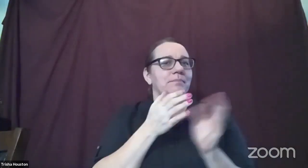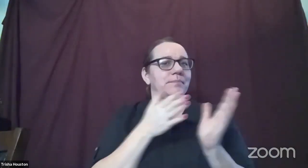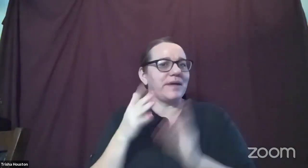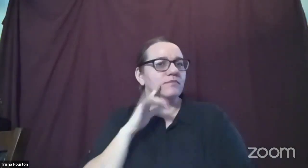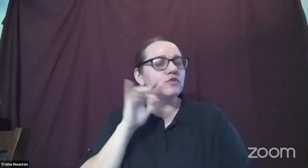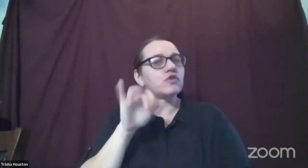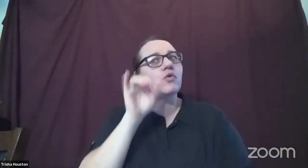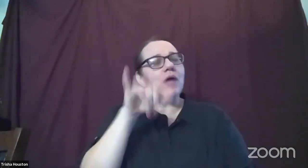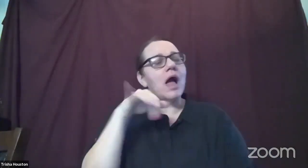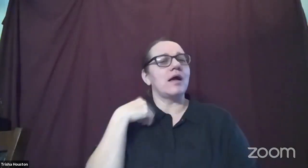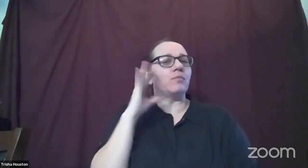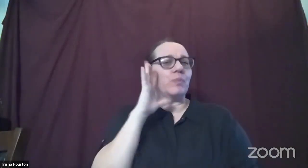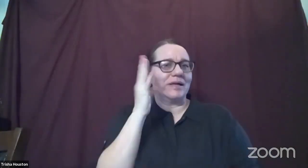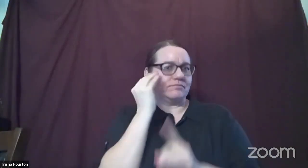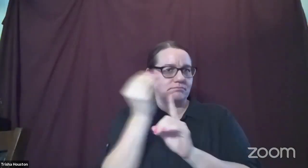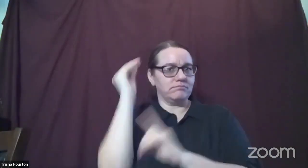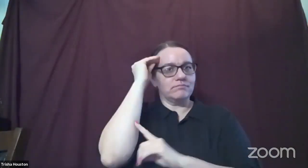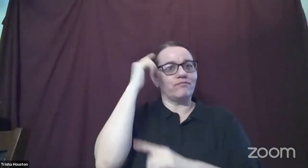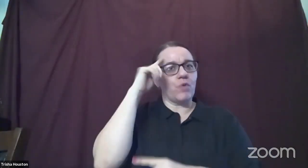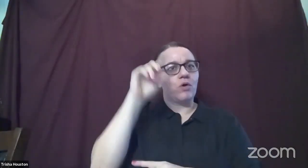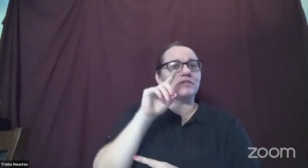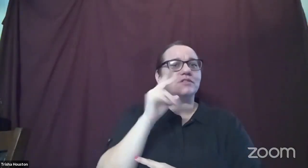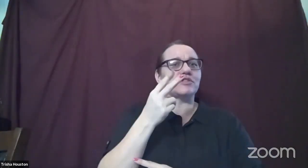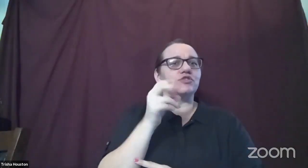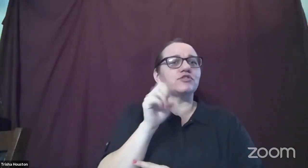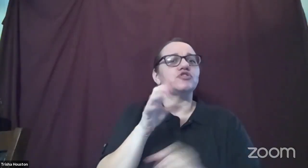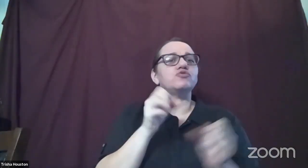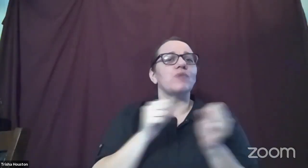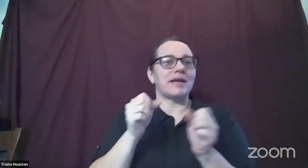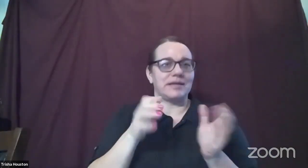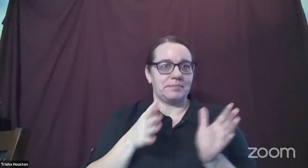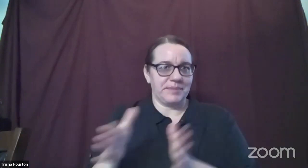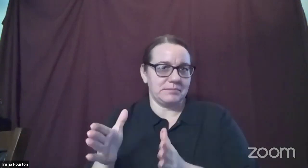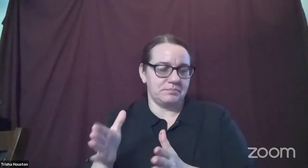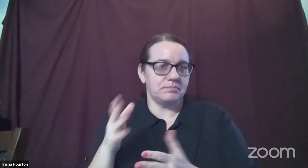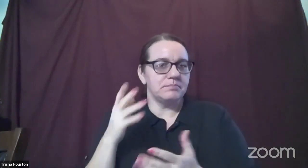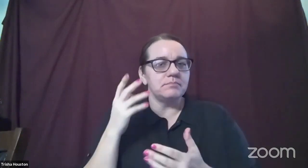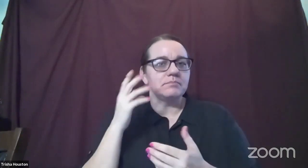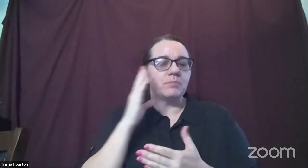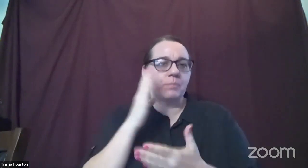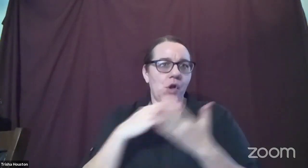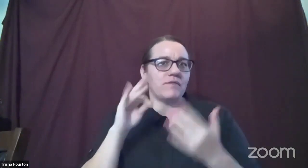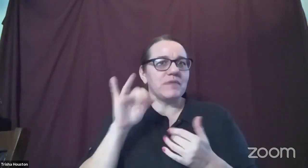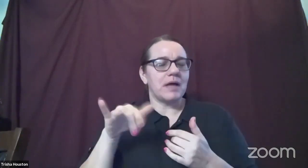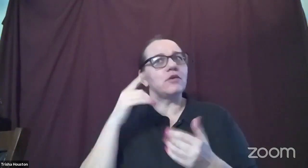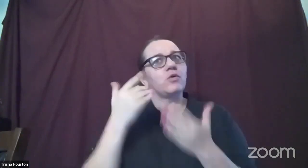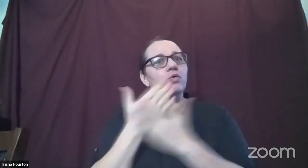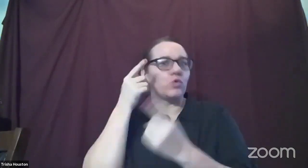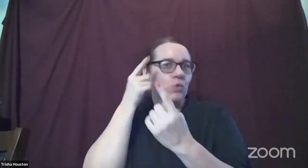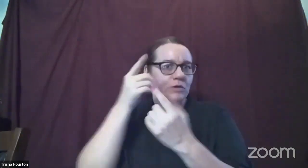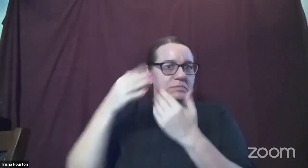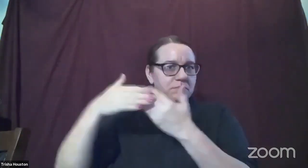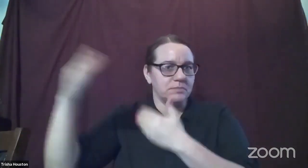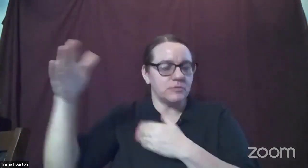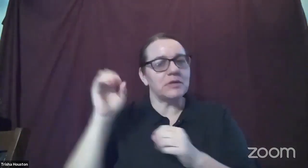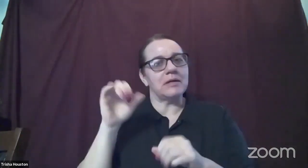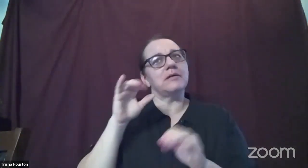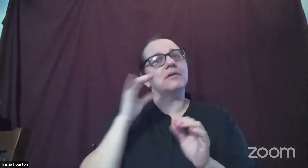We just need to ensure we have a plan in place for DHHSC. We will be working on a strategic plan